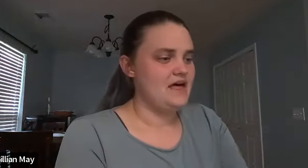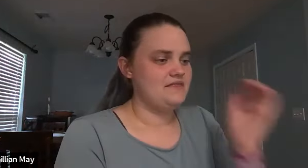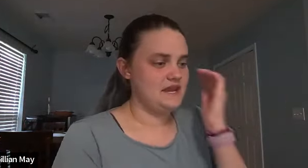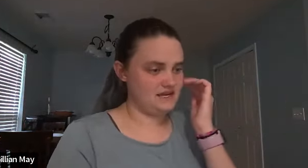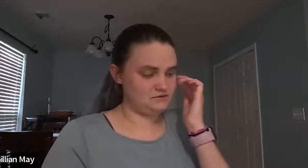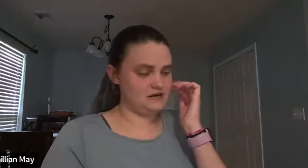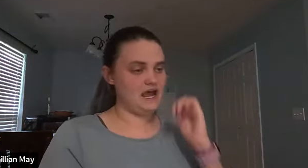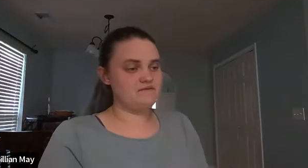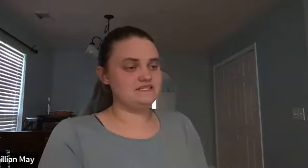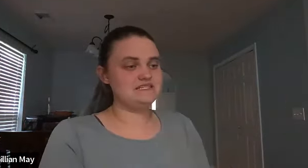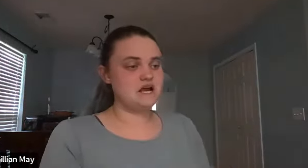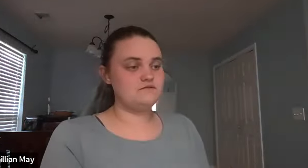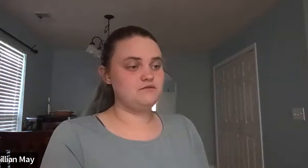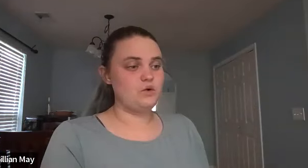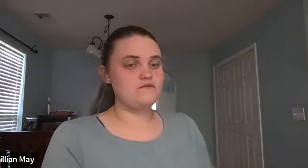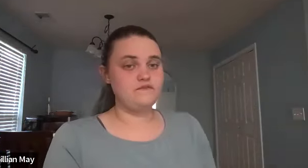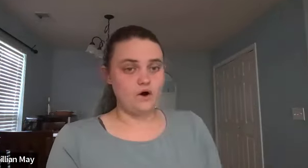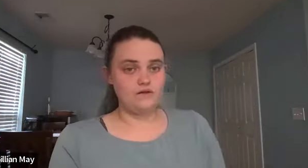The next one I have is the sign for fall, like